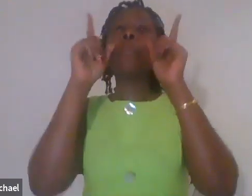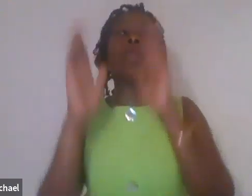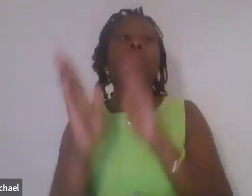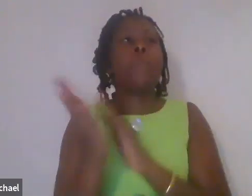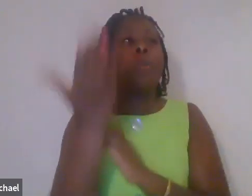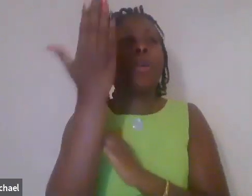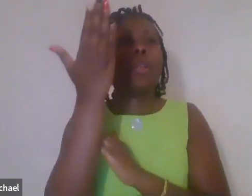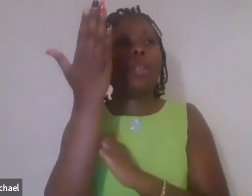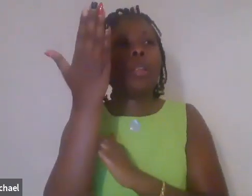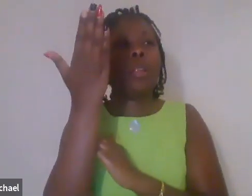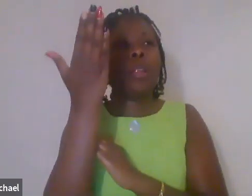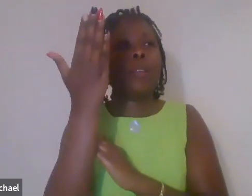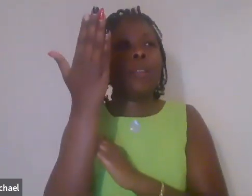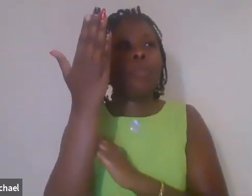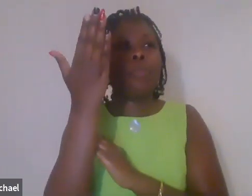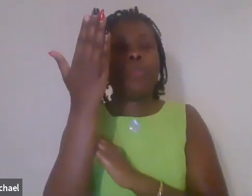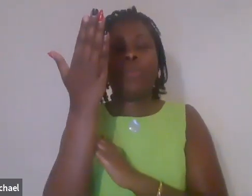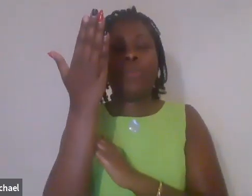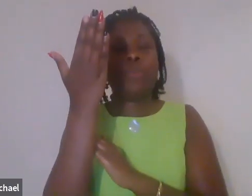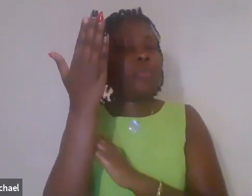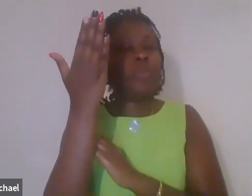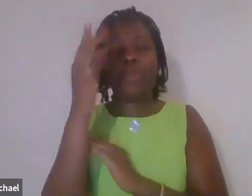You must wake up early in the morning.